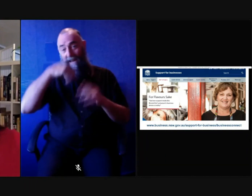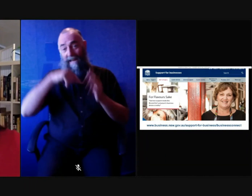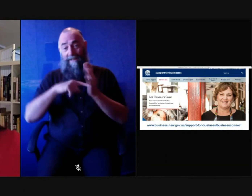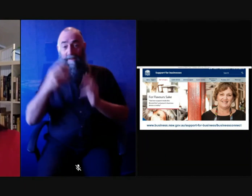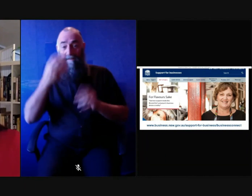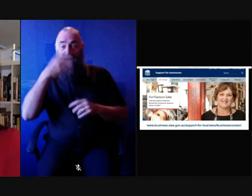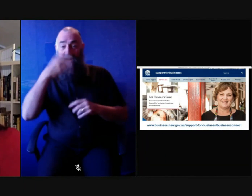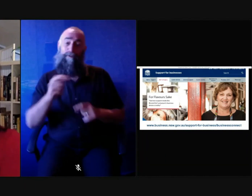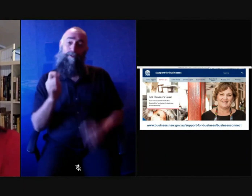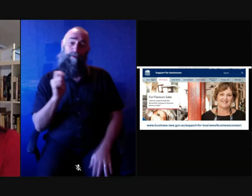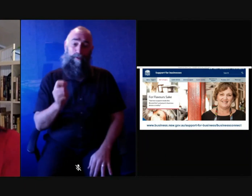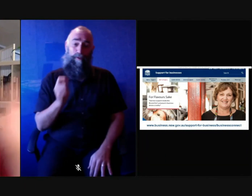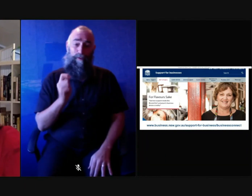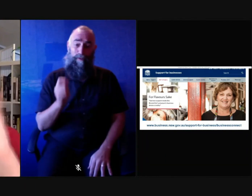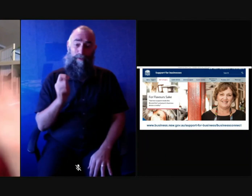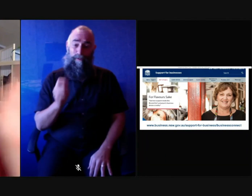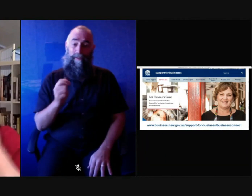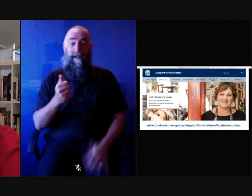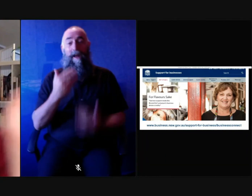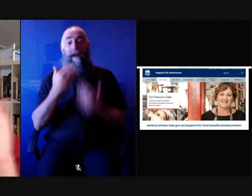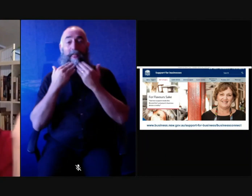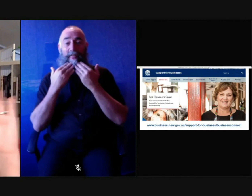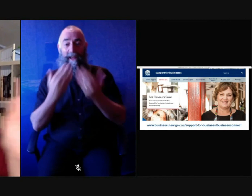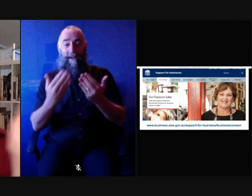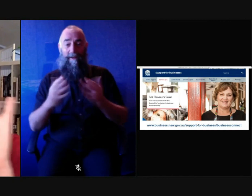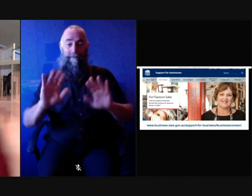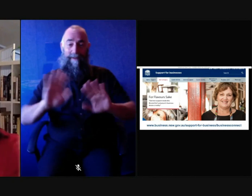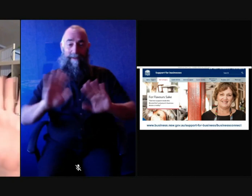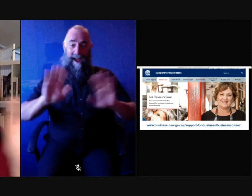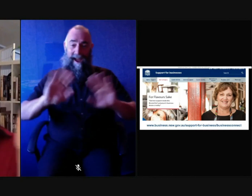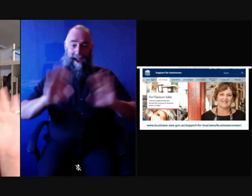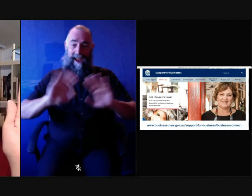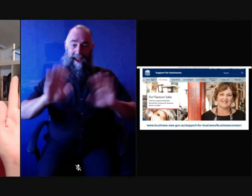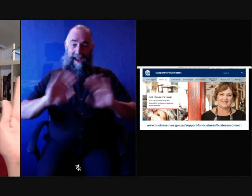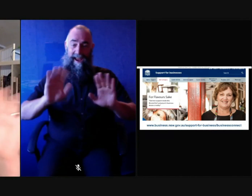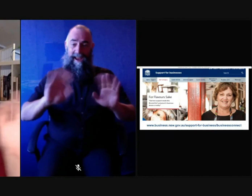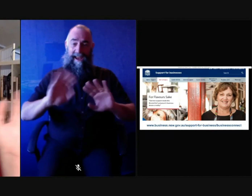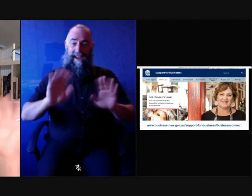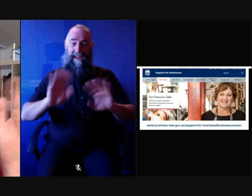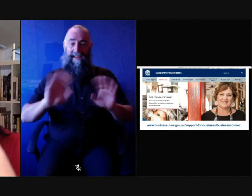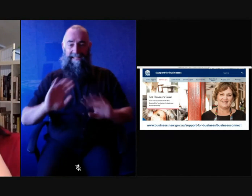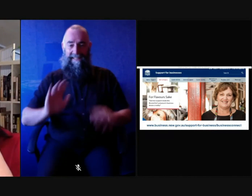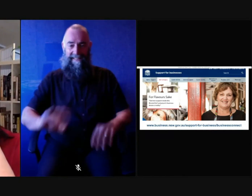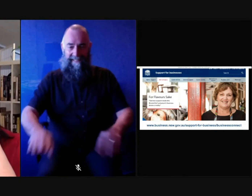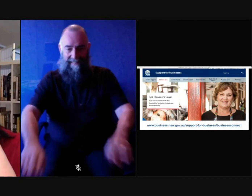really, really soon. Okay. Thanks, everyone. Bye. Bye.